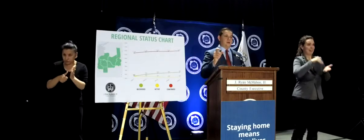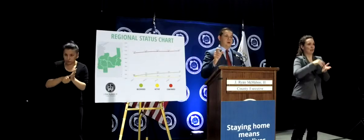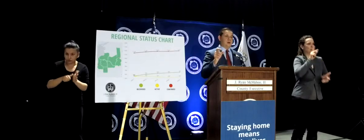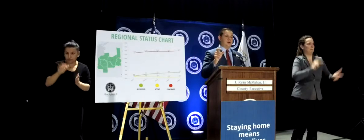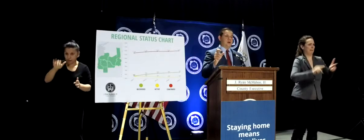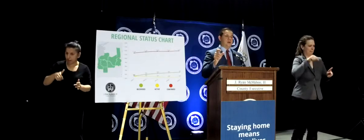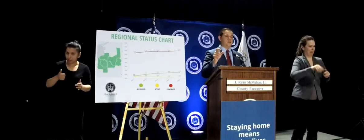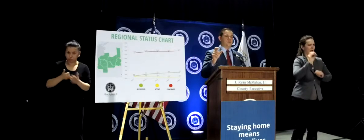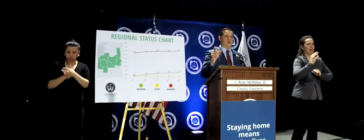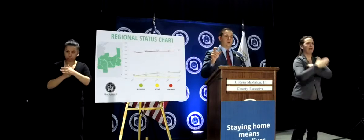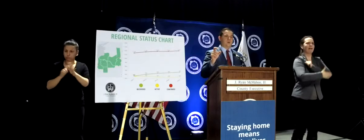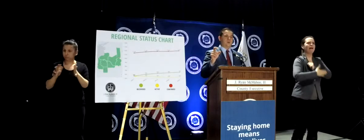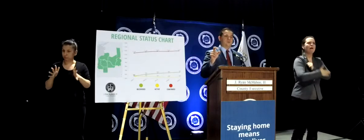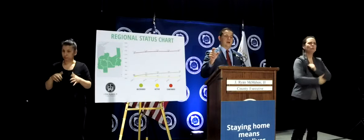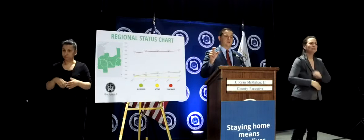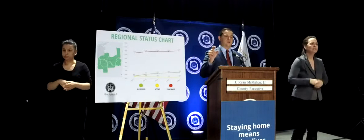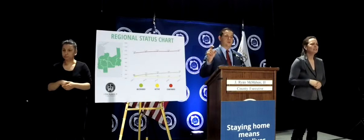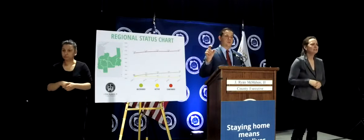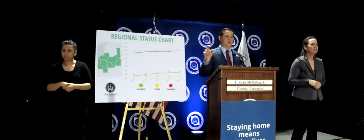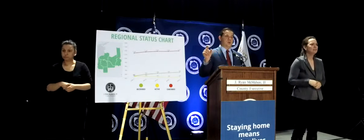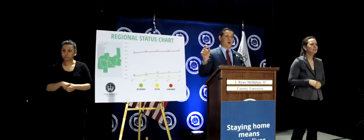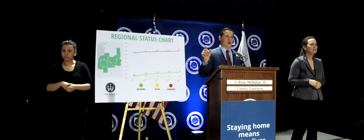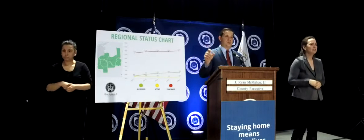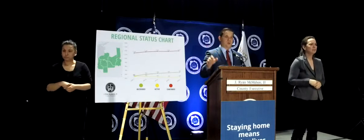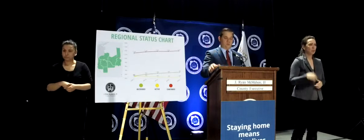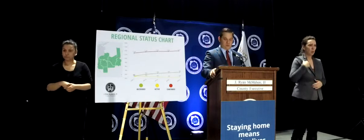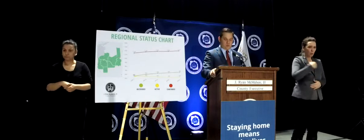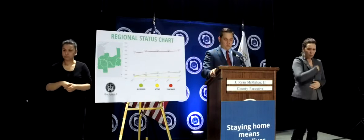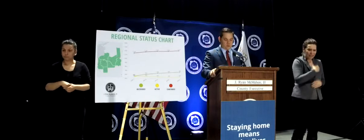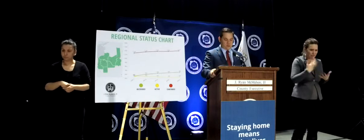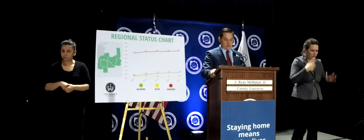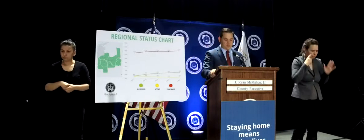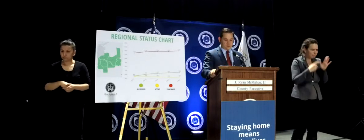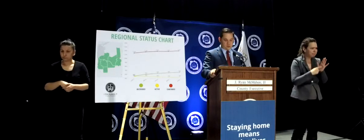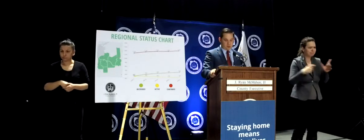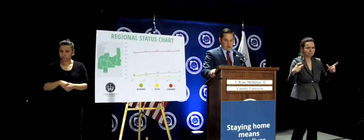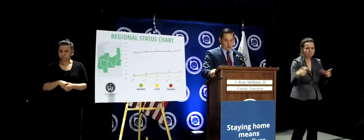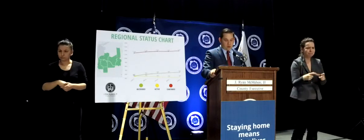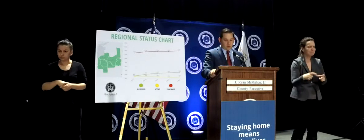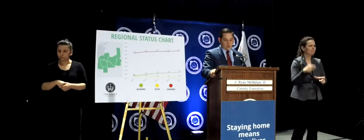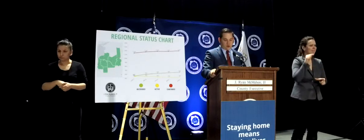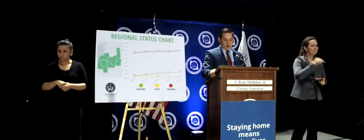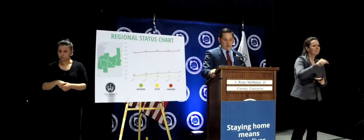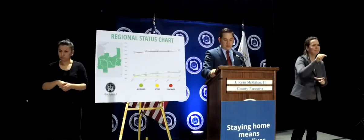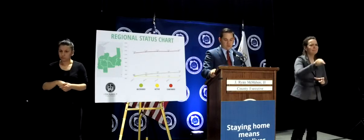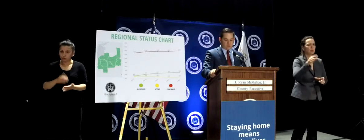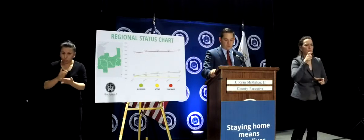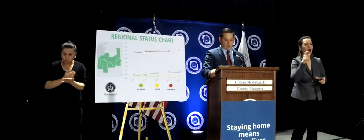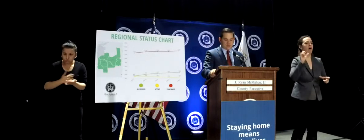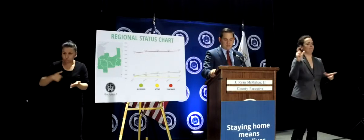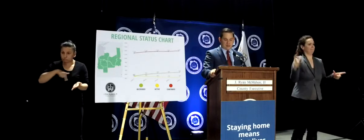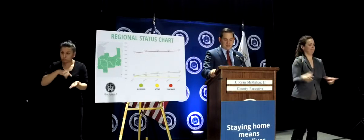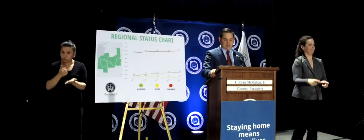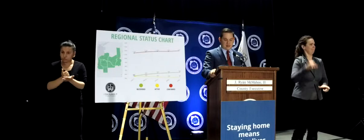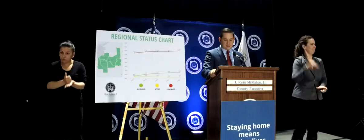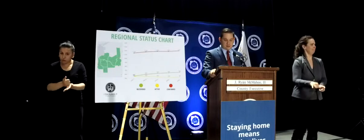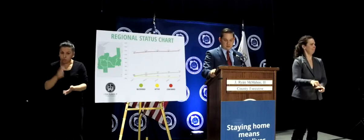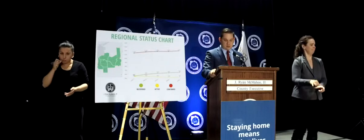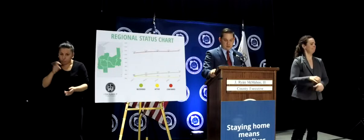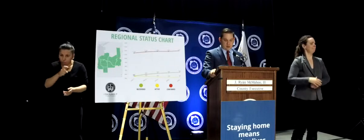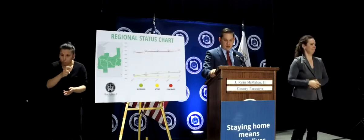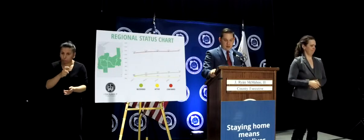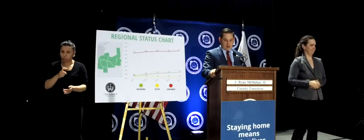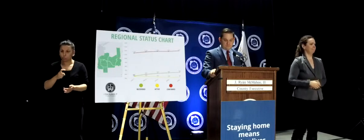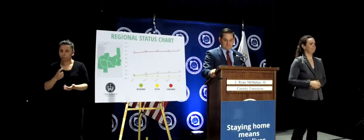identifying areas where this virus can do the most harm to our most vulnerable citizens. We currently have 214 pending